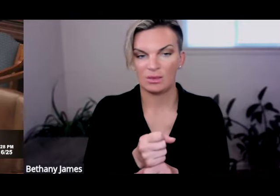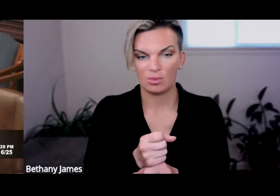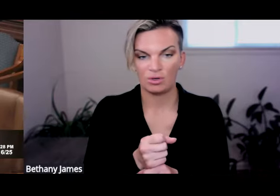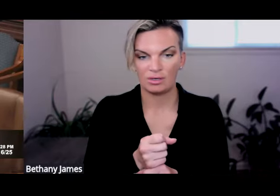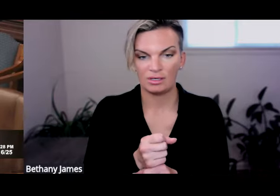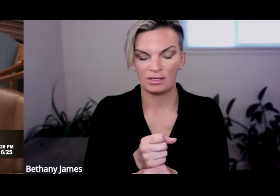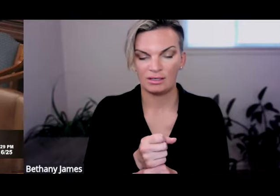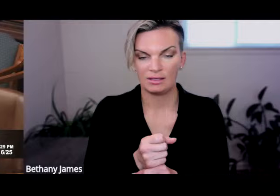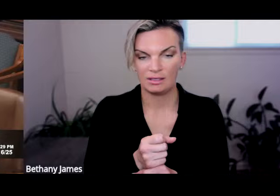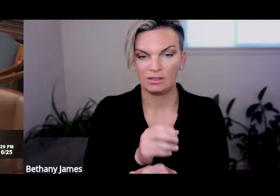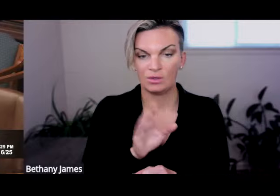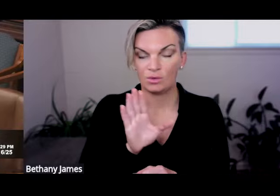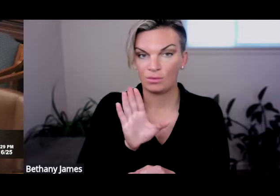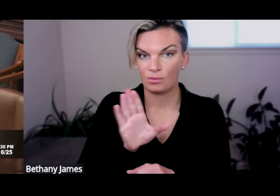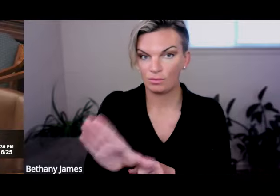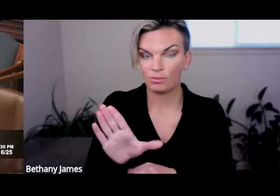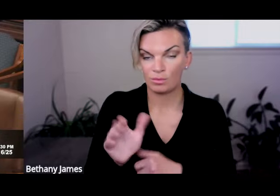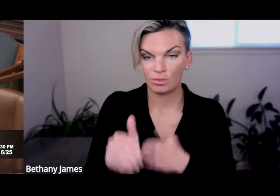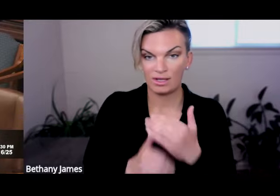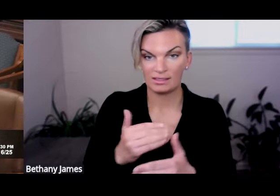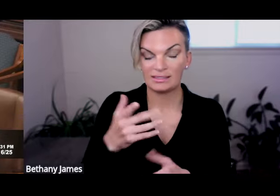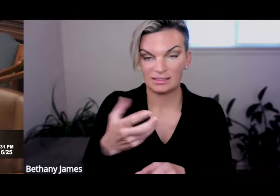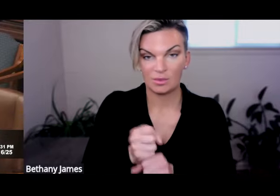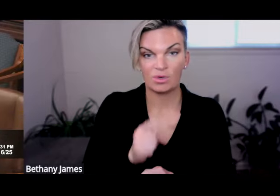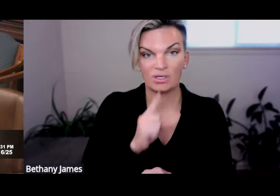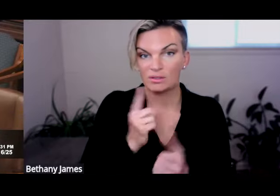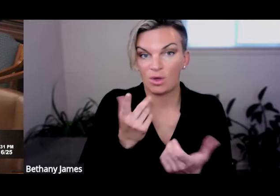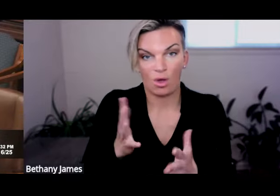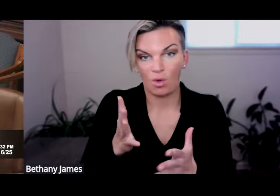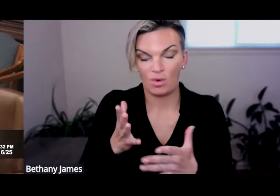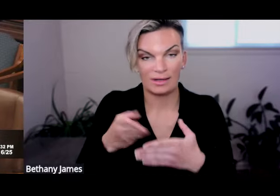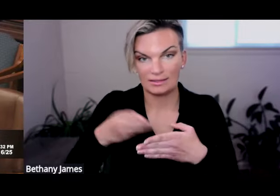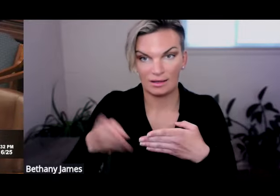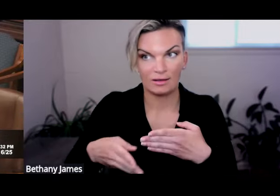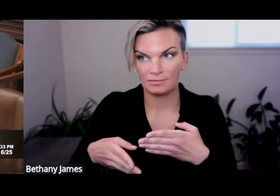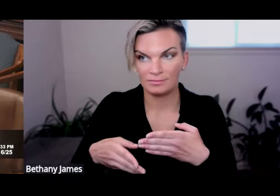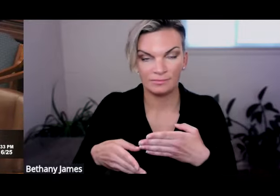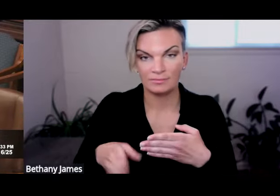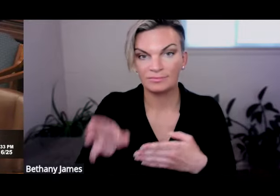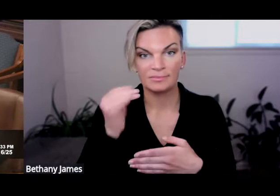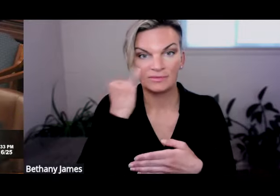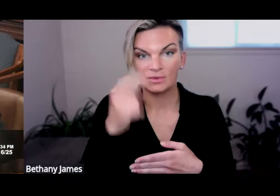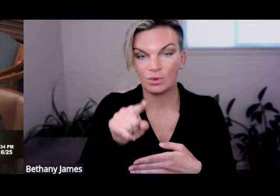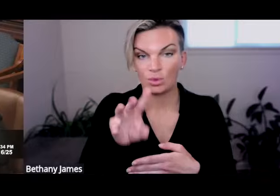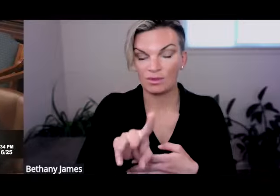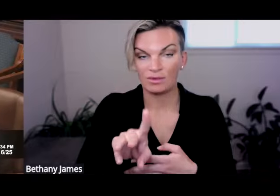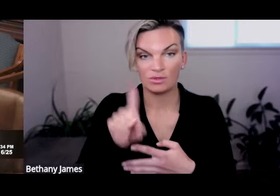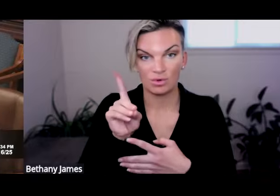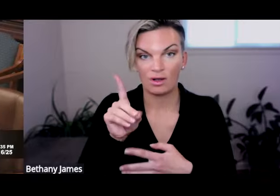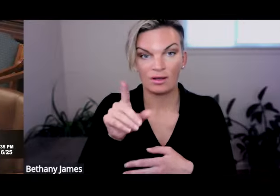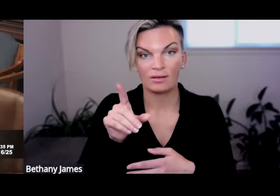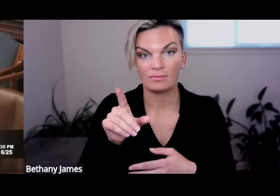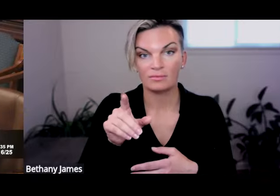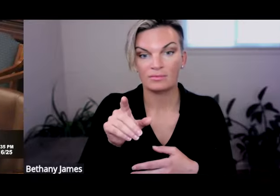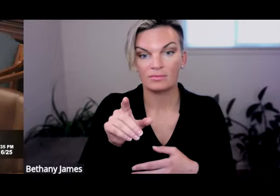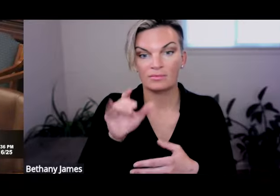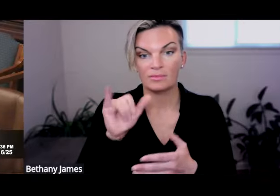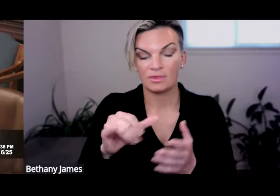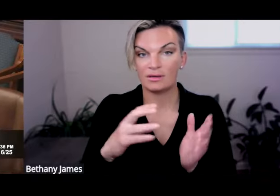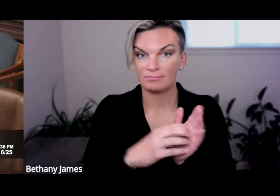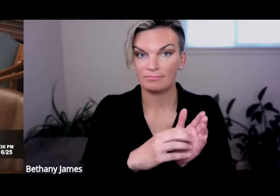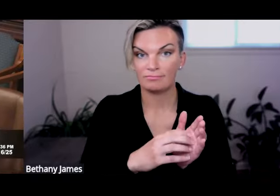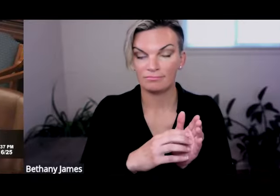your process here, the summary is already done. If you withdraw the body of the form and you correct